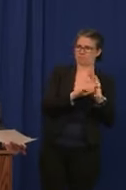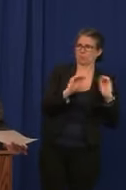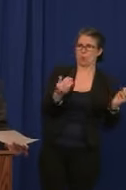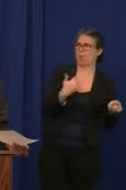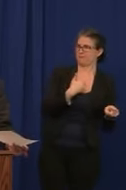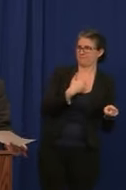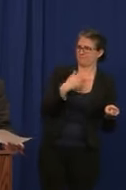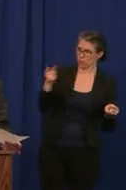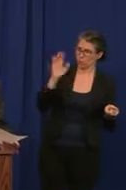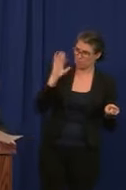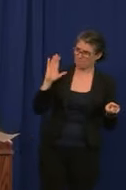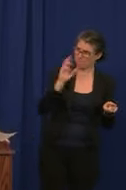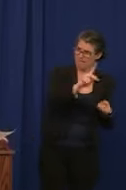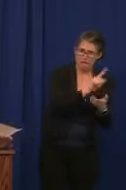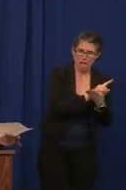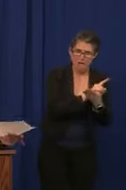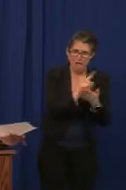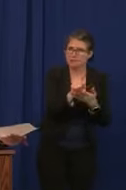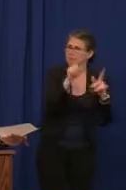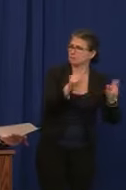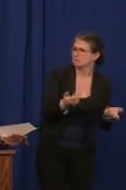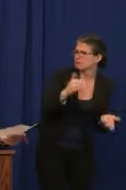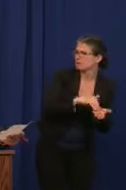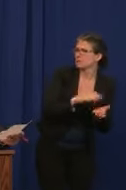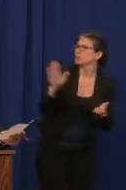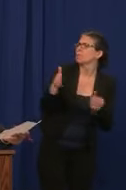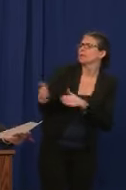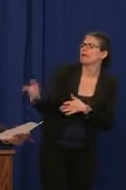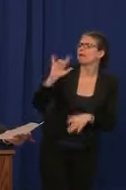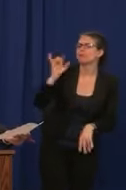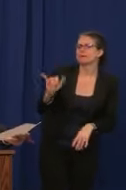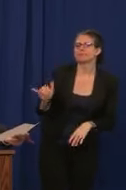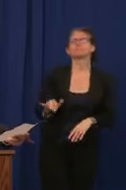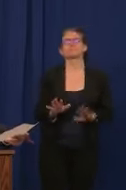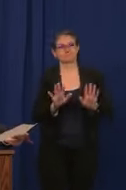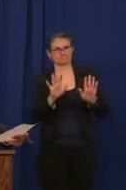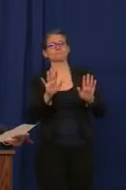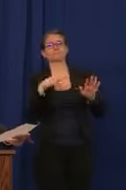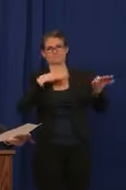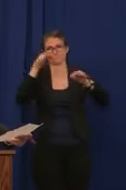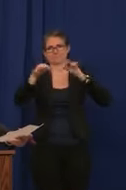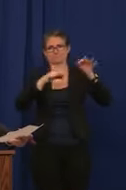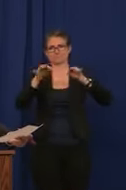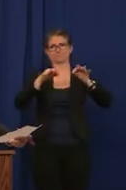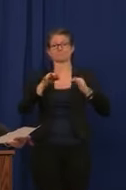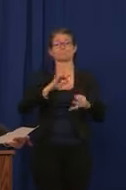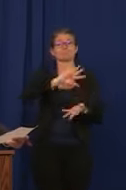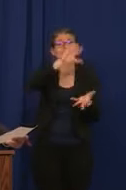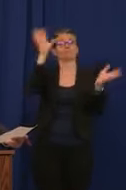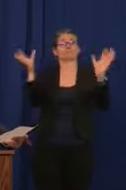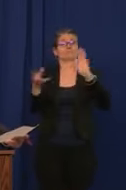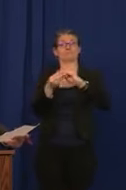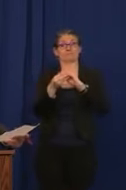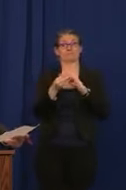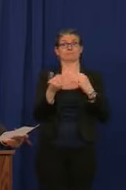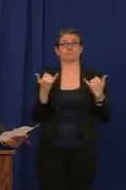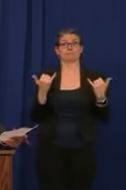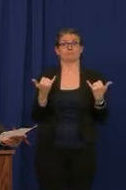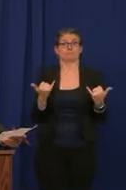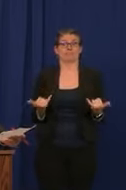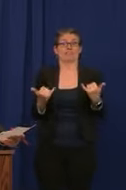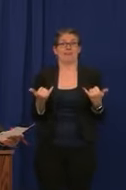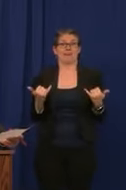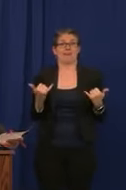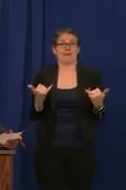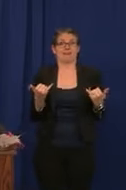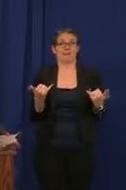Sure. So just for all of the facilities that we are working on right now, that is Maine Vets, Augusta Rehab,